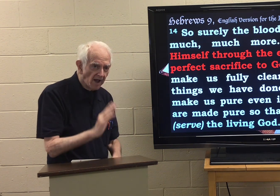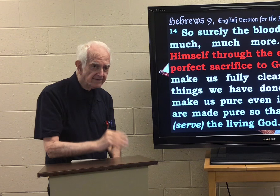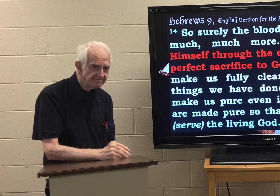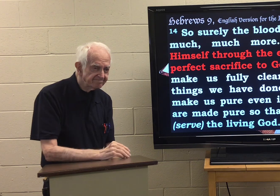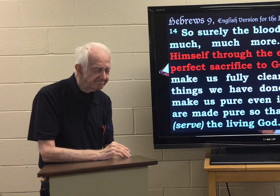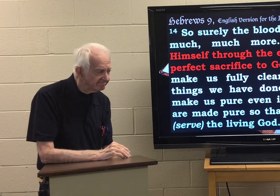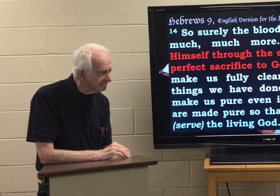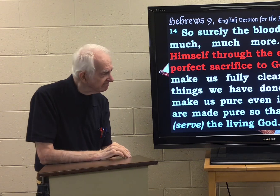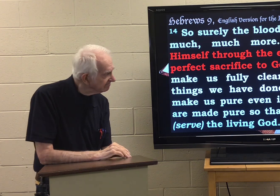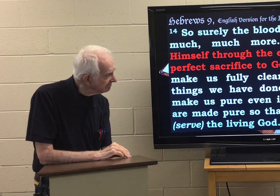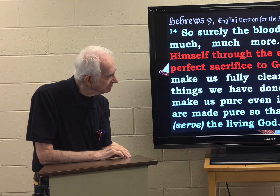sacrifice to God.